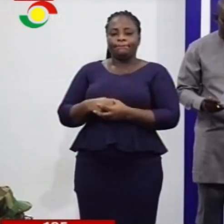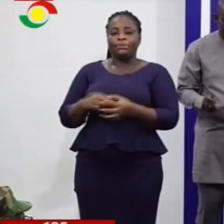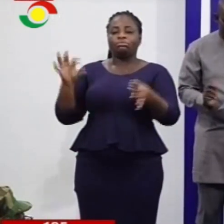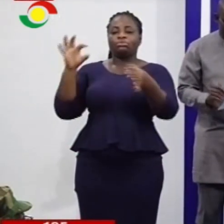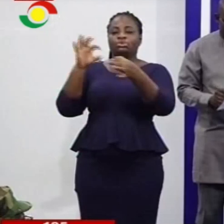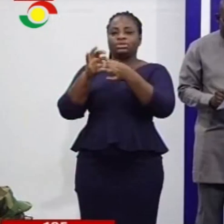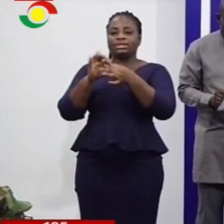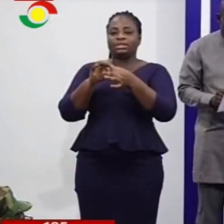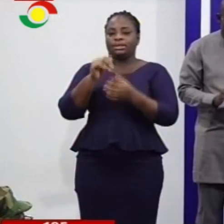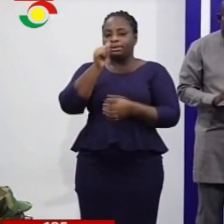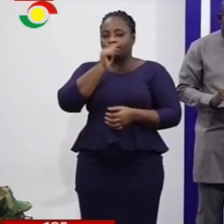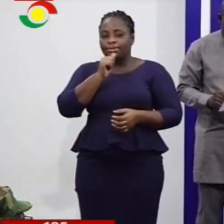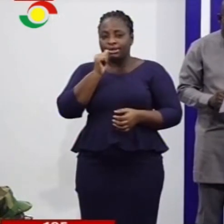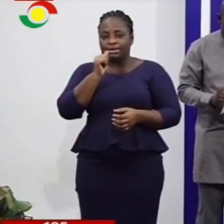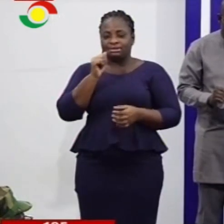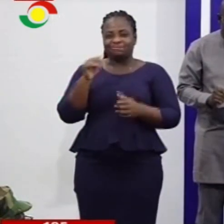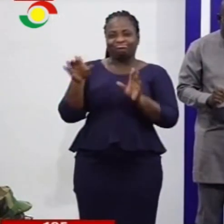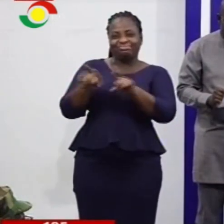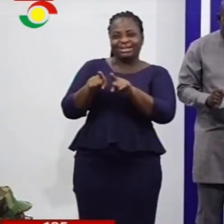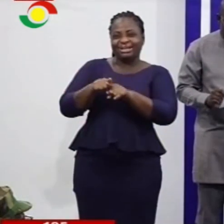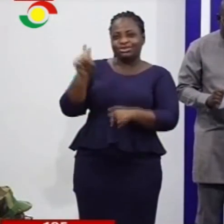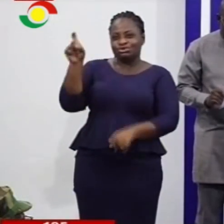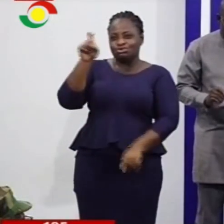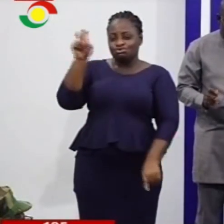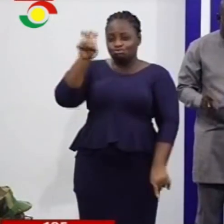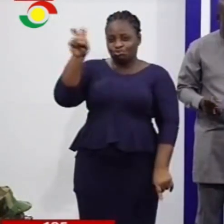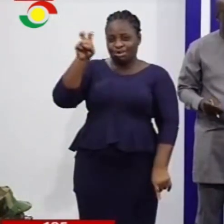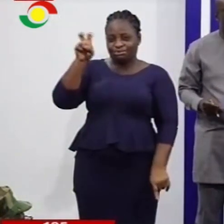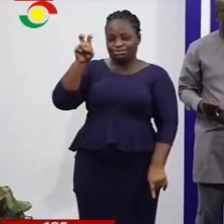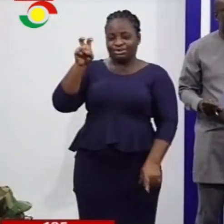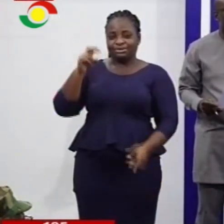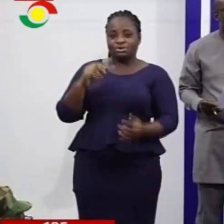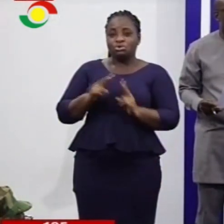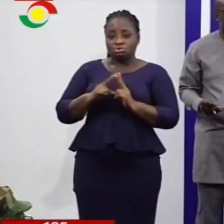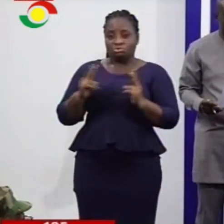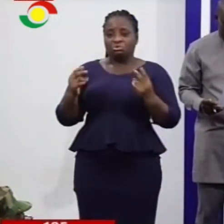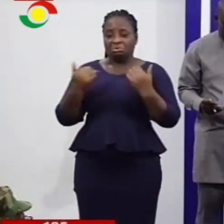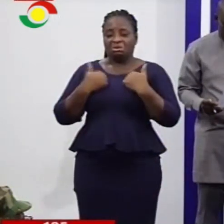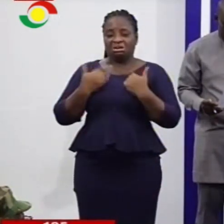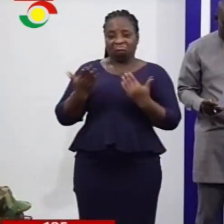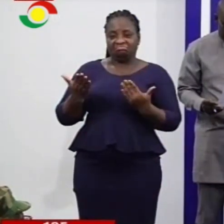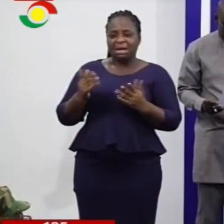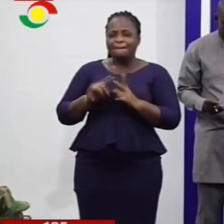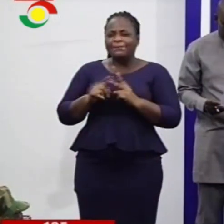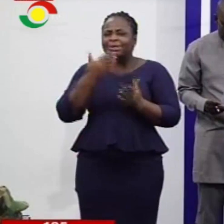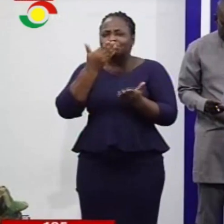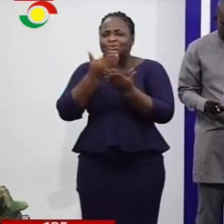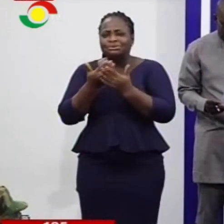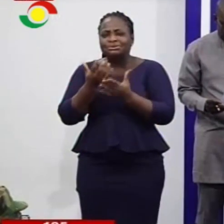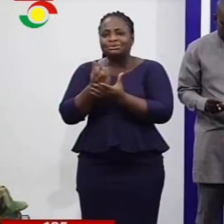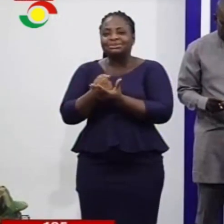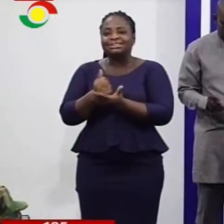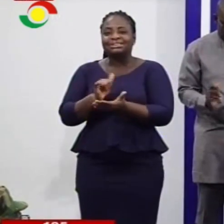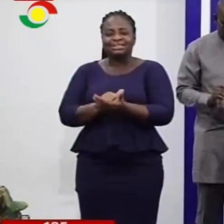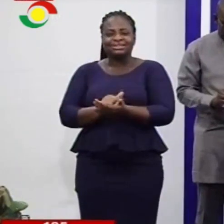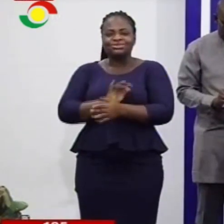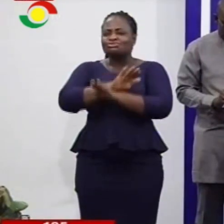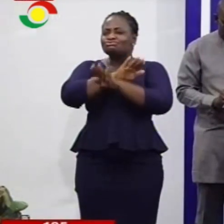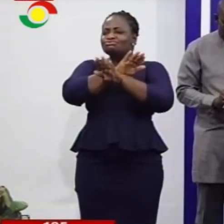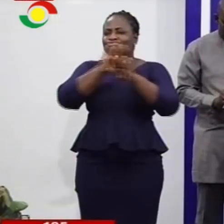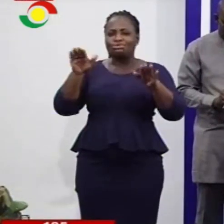altogether about 200 at the moment. So we have ventilators. But the good news is that none of the patients we